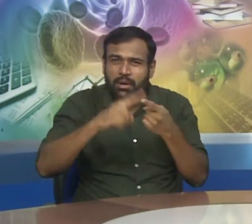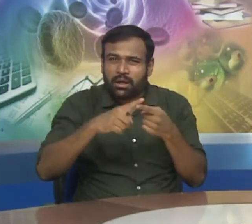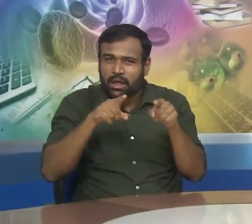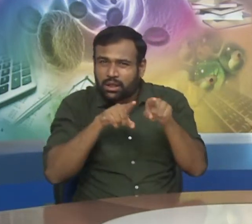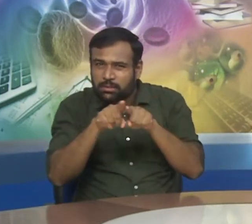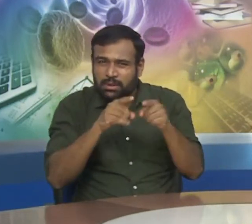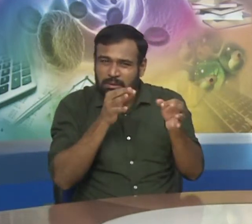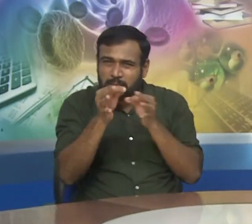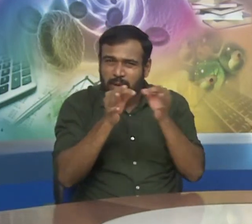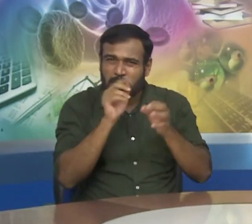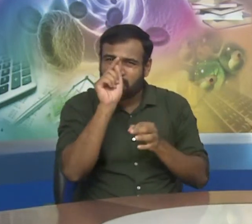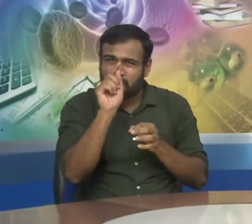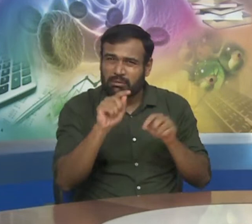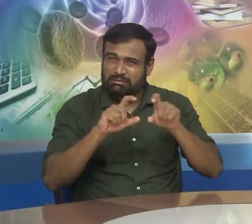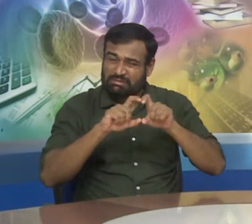as expanded the Constitution.